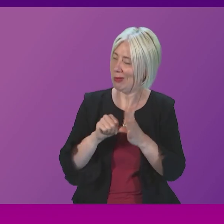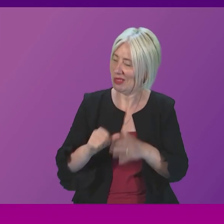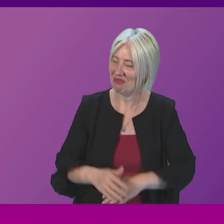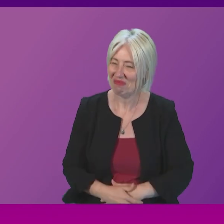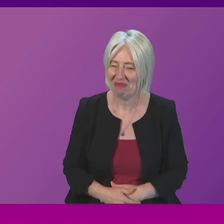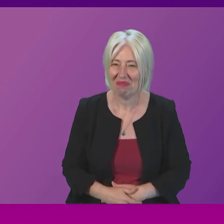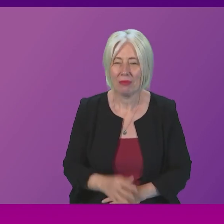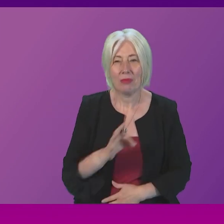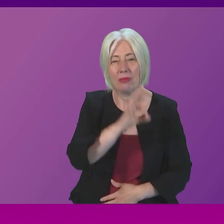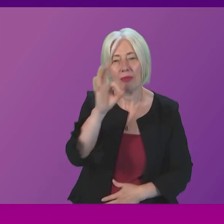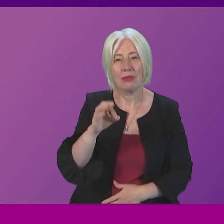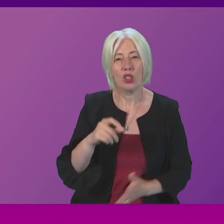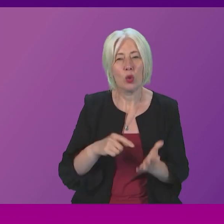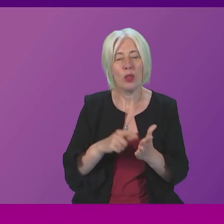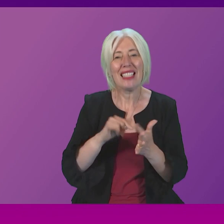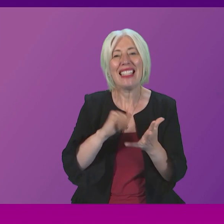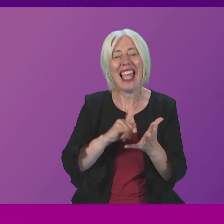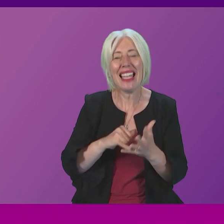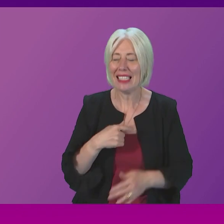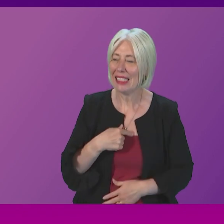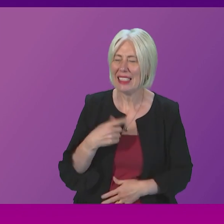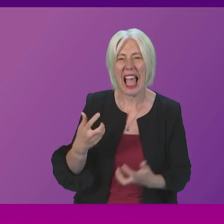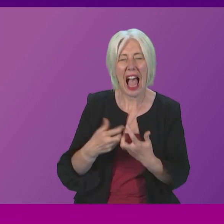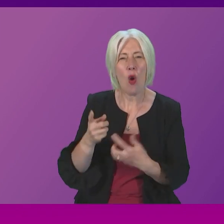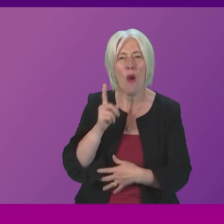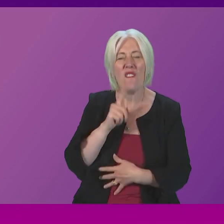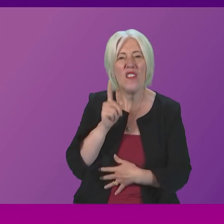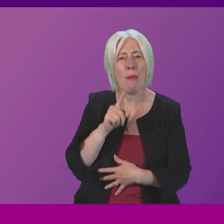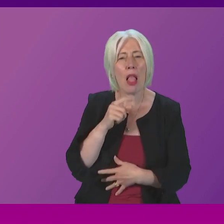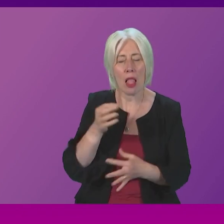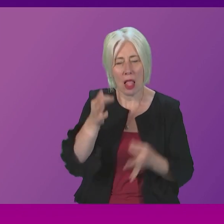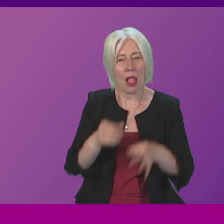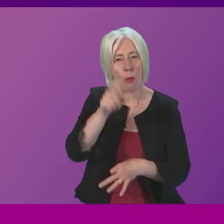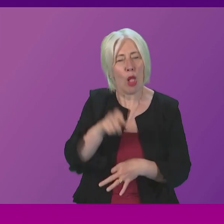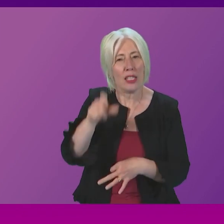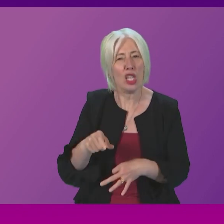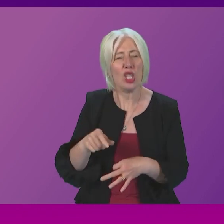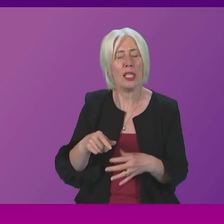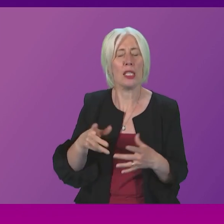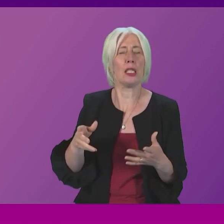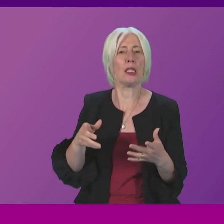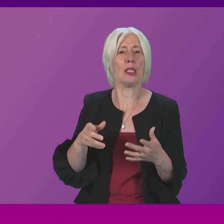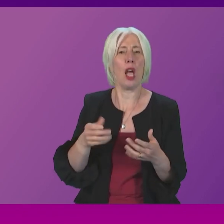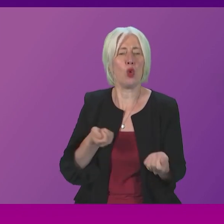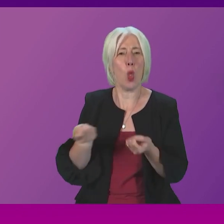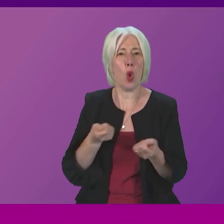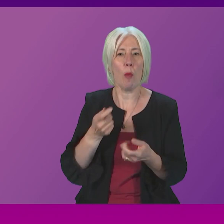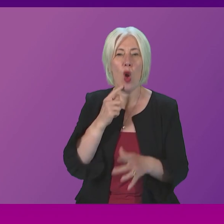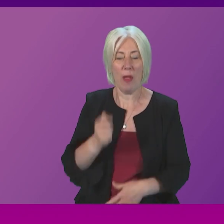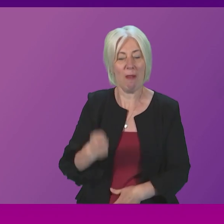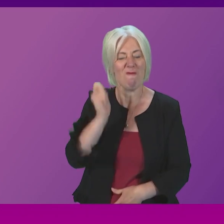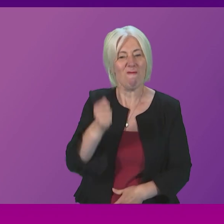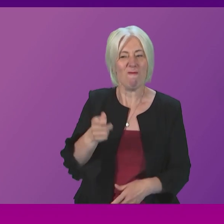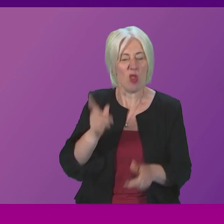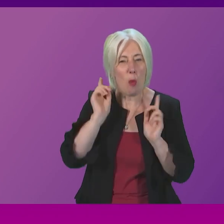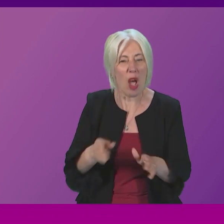I'm going to put this question to Tess. How do female politicians cope when they are whipped to vote along their party